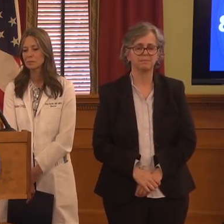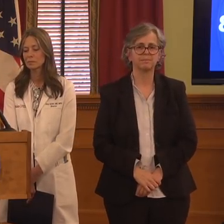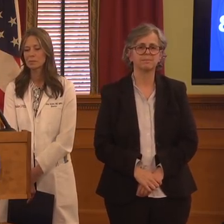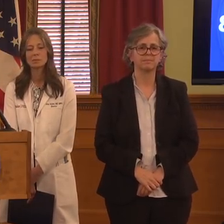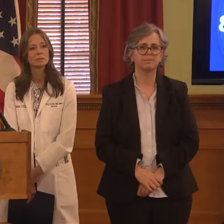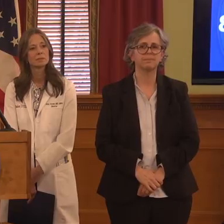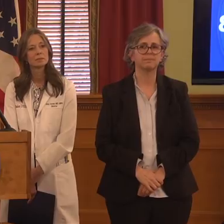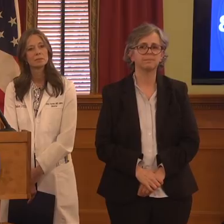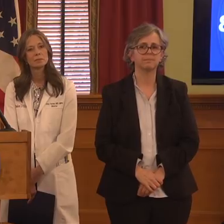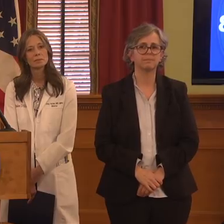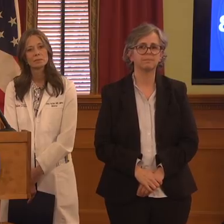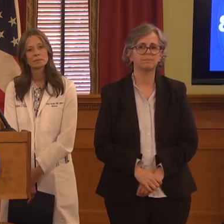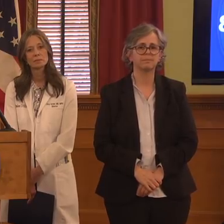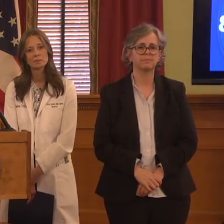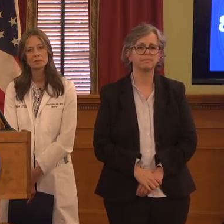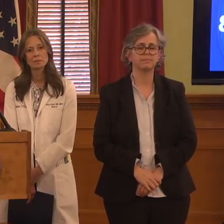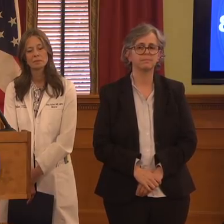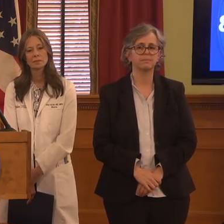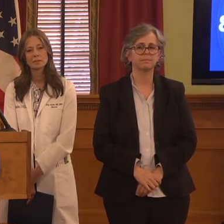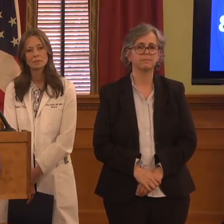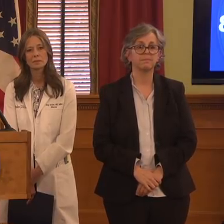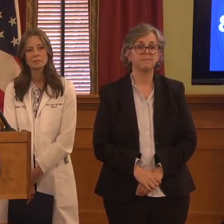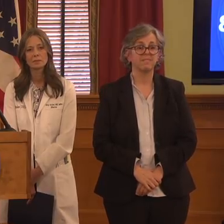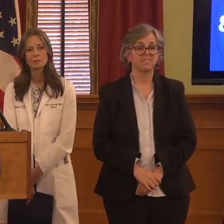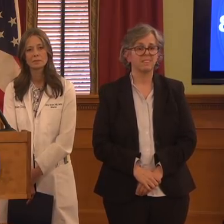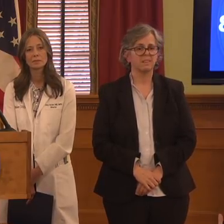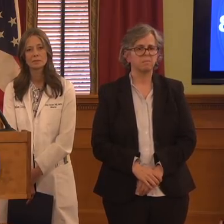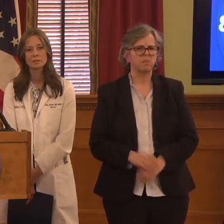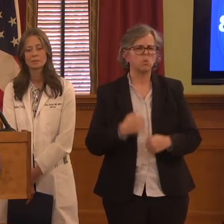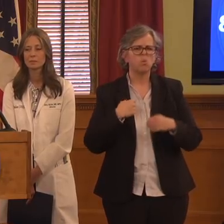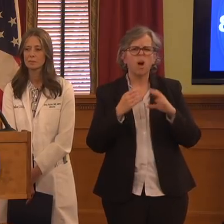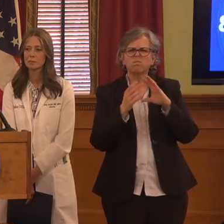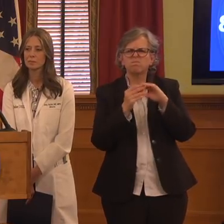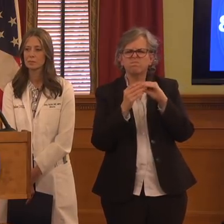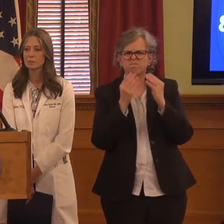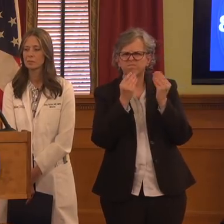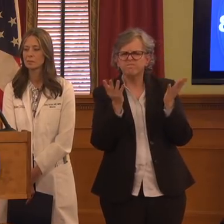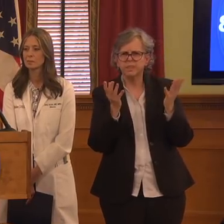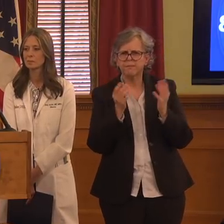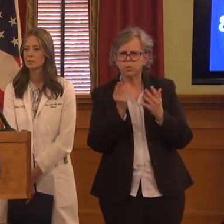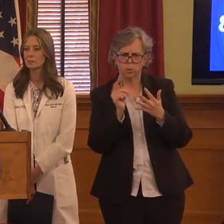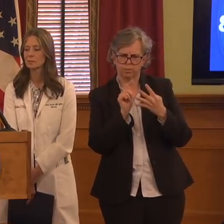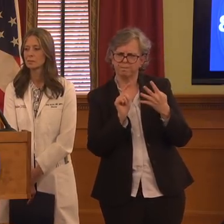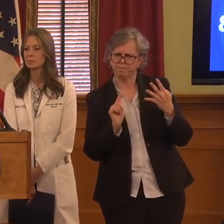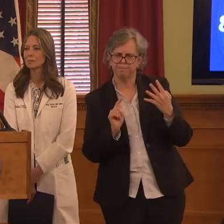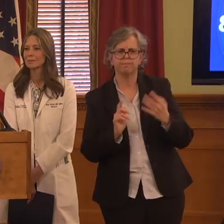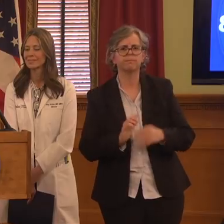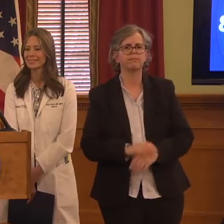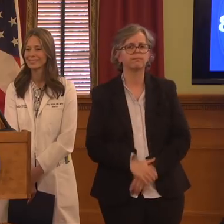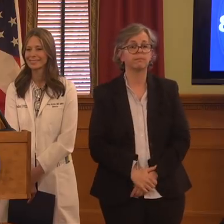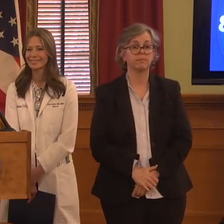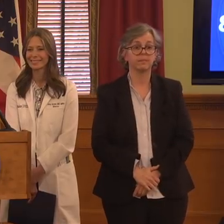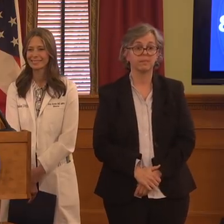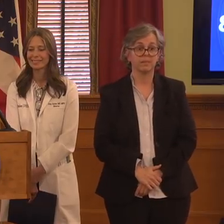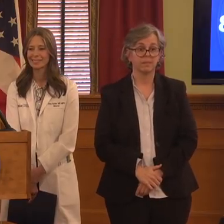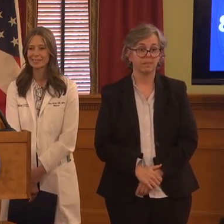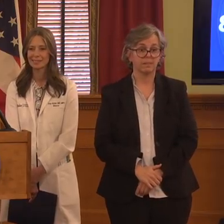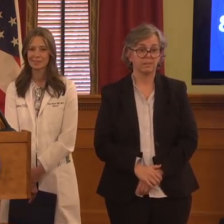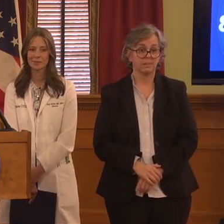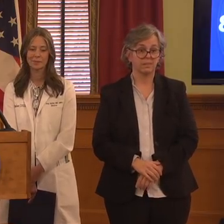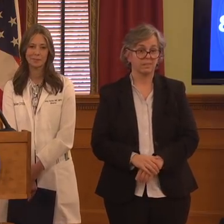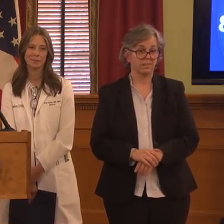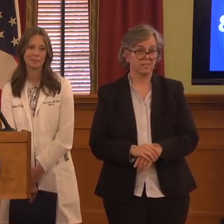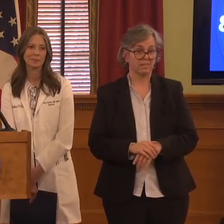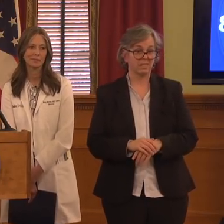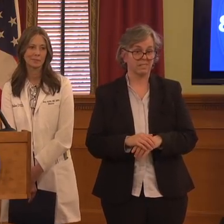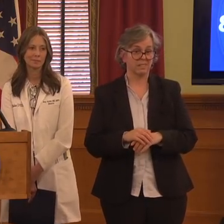Let me make a few announcements. The call center that you all visited, those of you in the press had